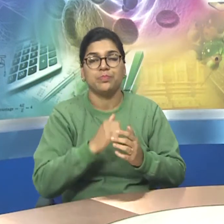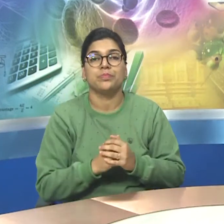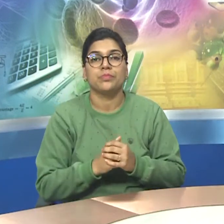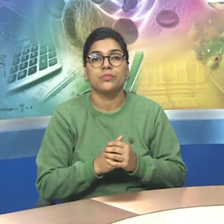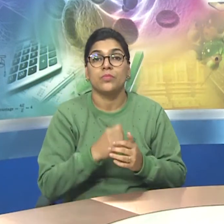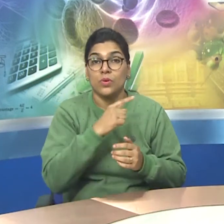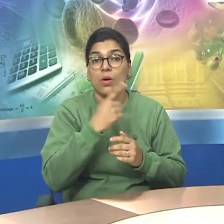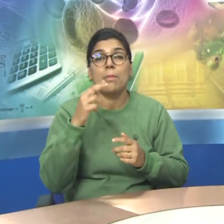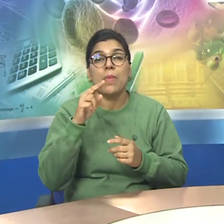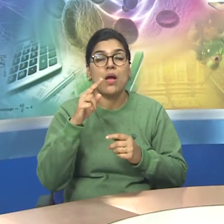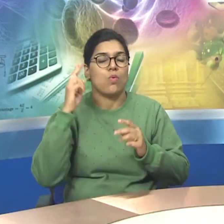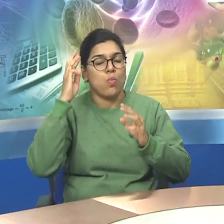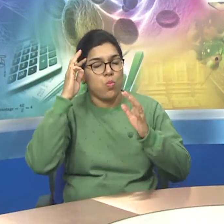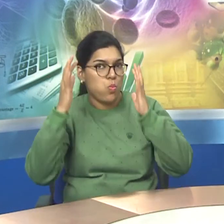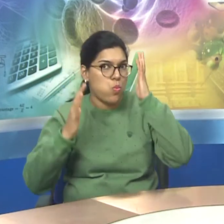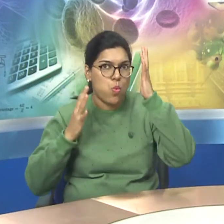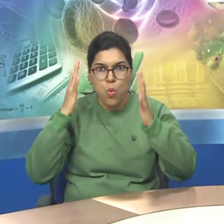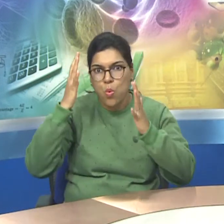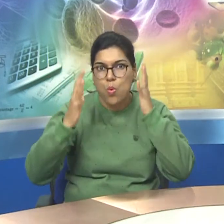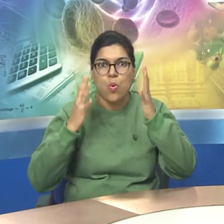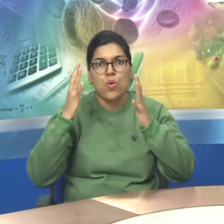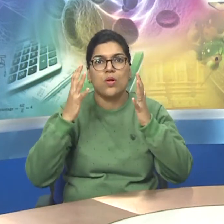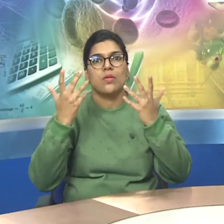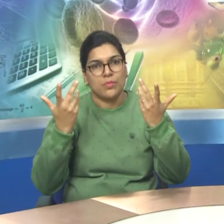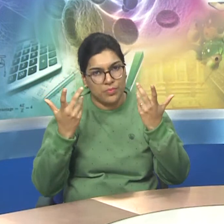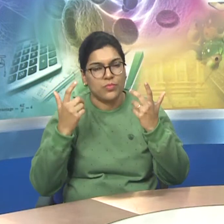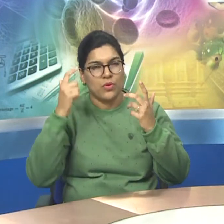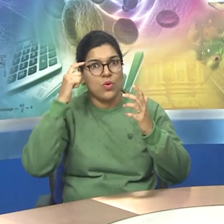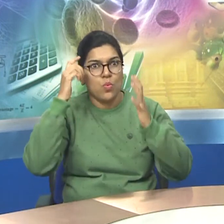Anxieties, worries, tension.